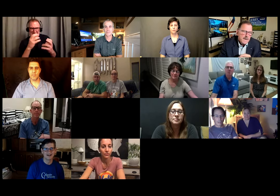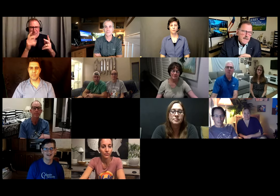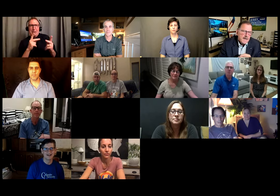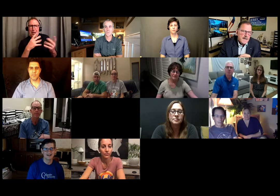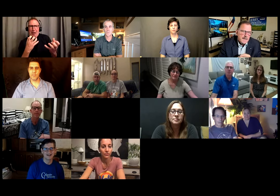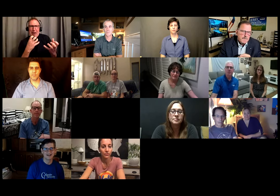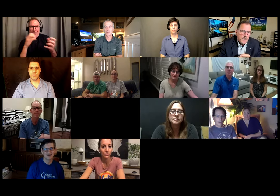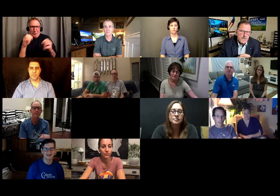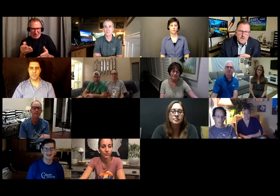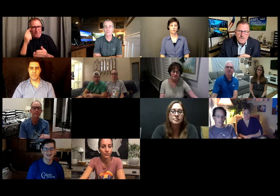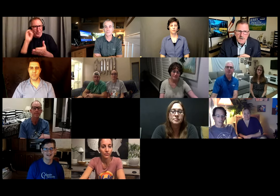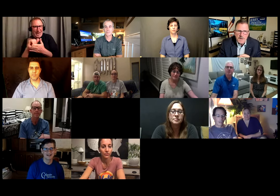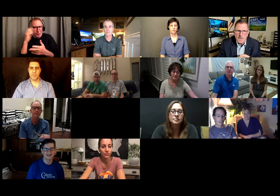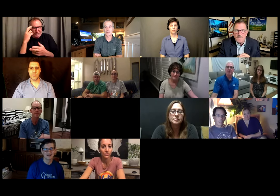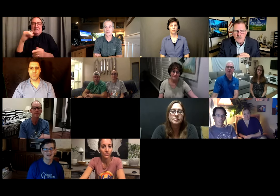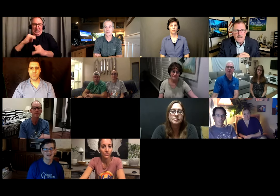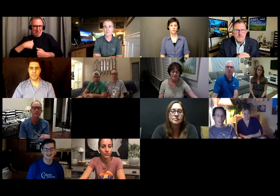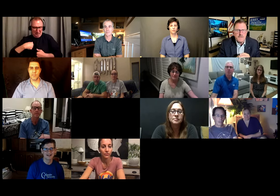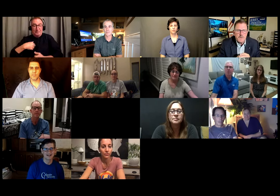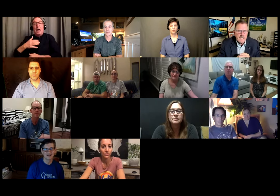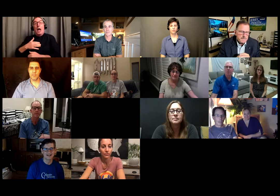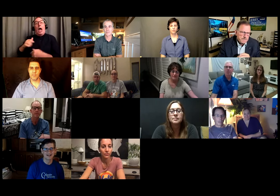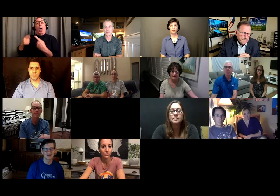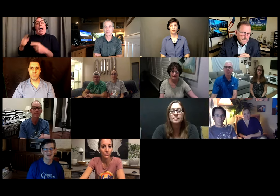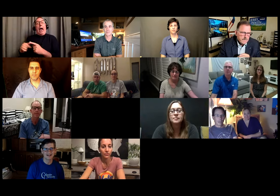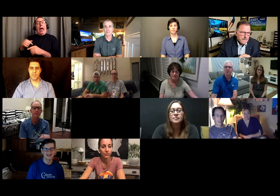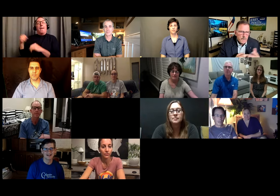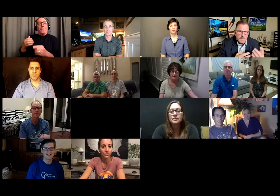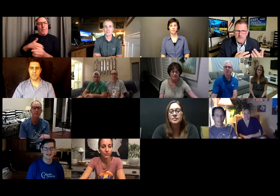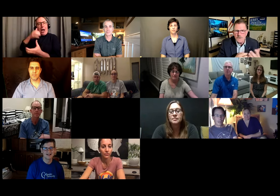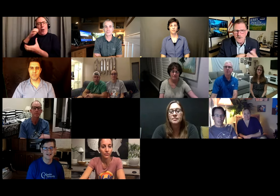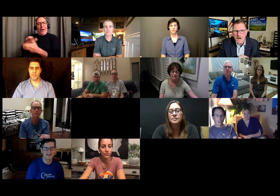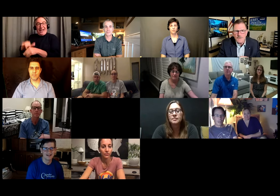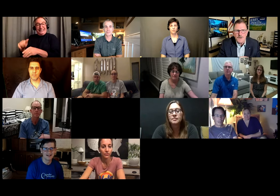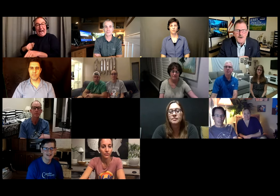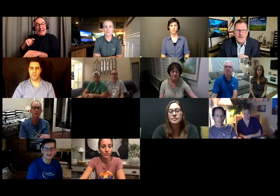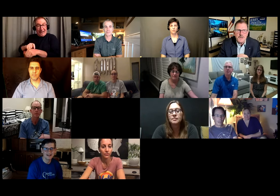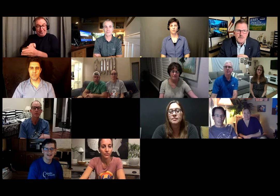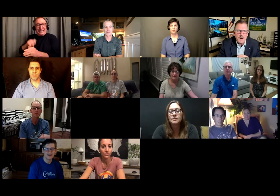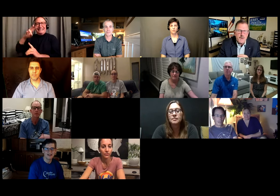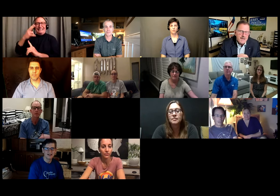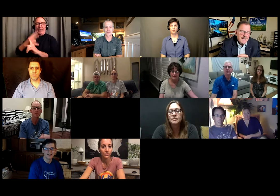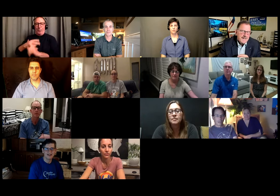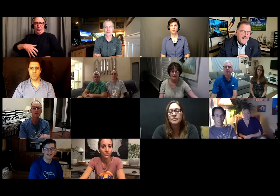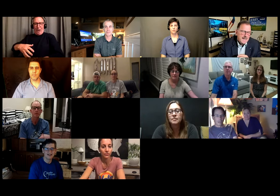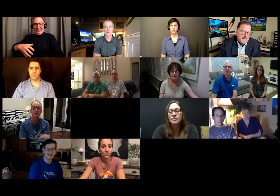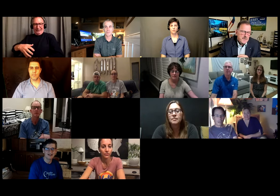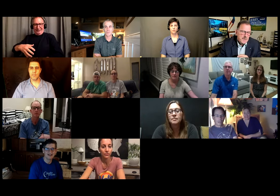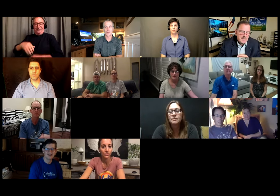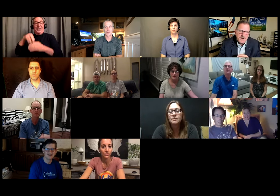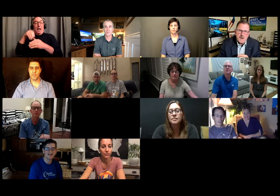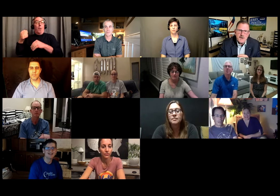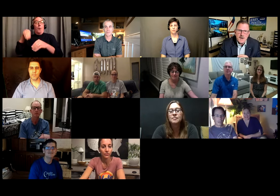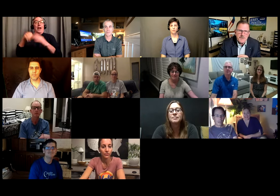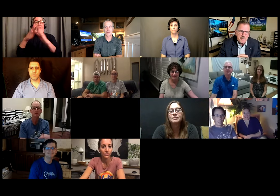here. When we moved here, my wife was 7 months pregnant. We moved in our house. Our air conditioner was broke. And